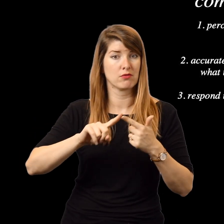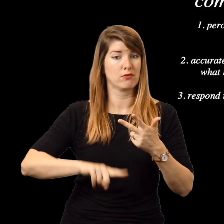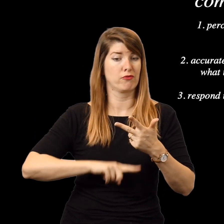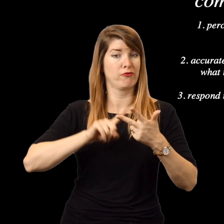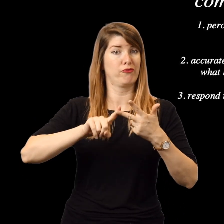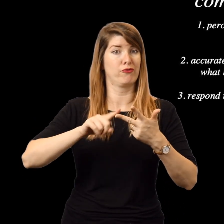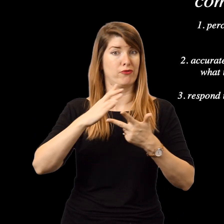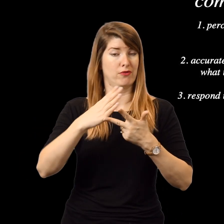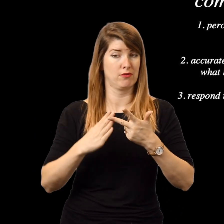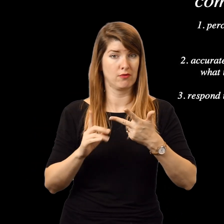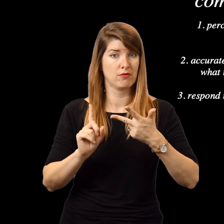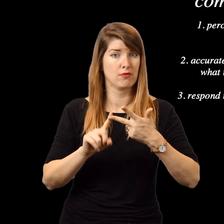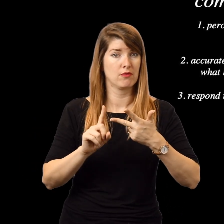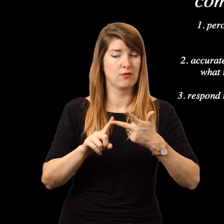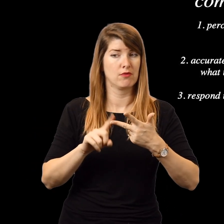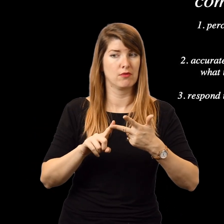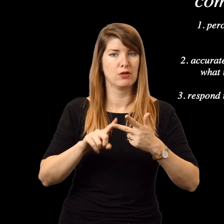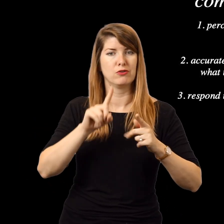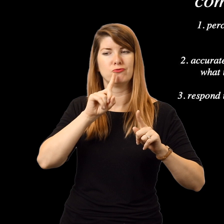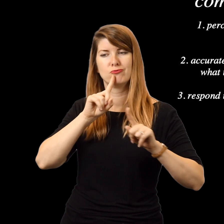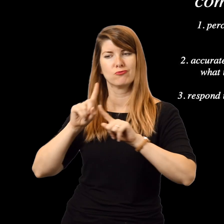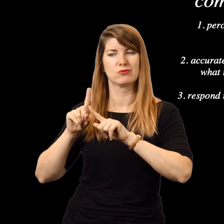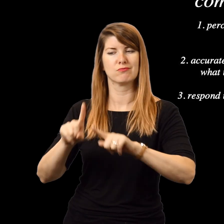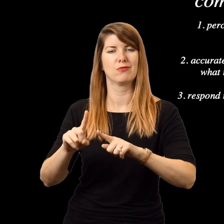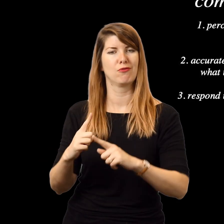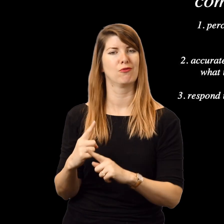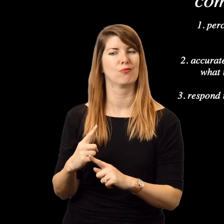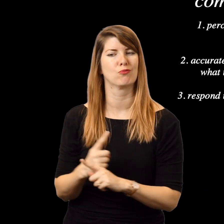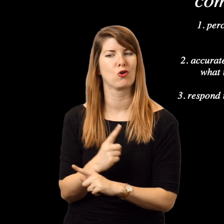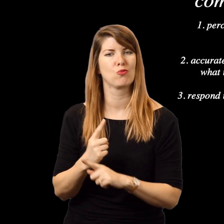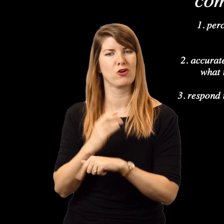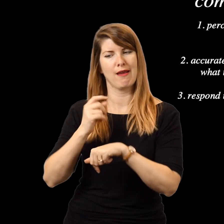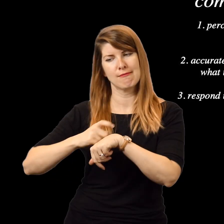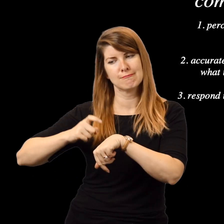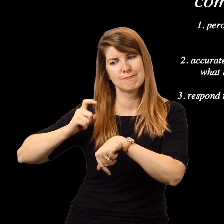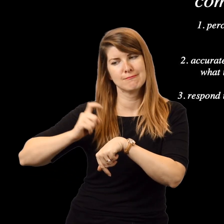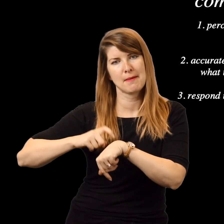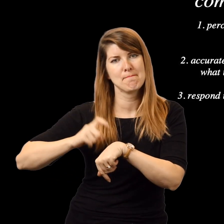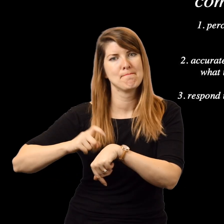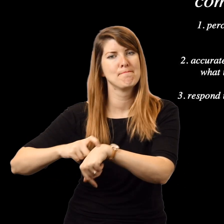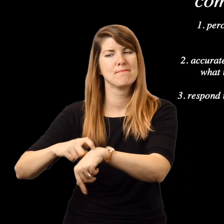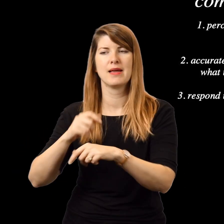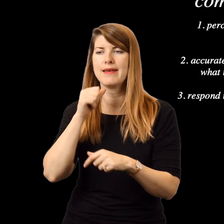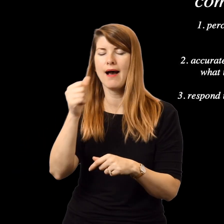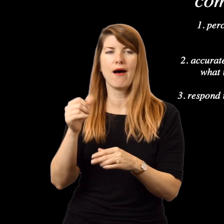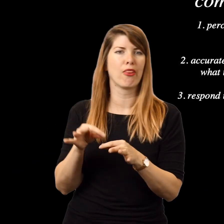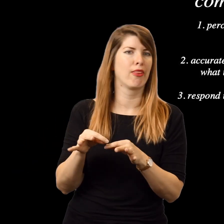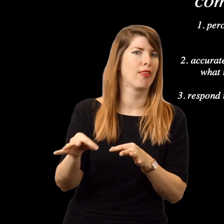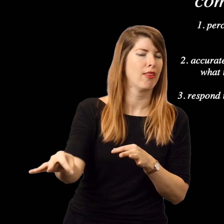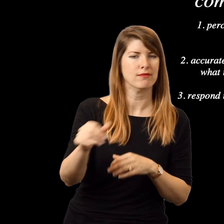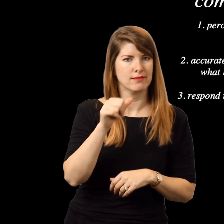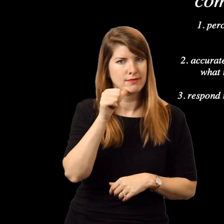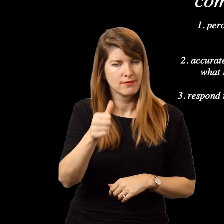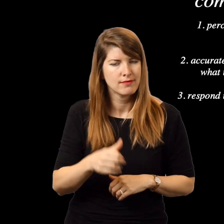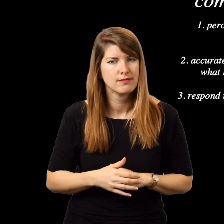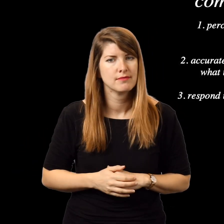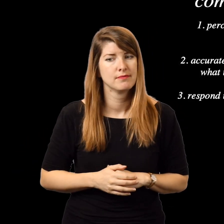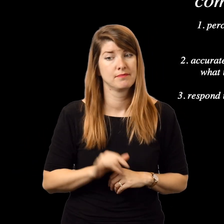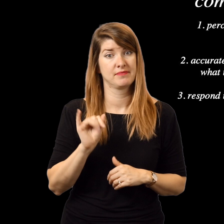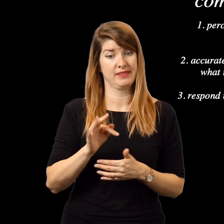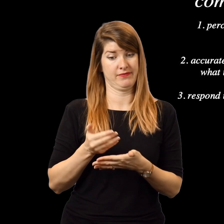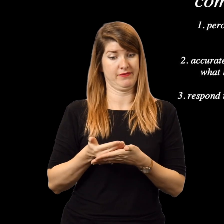communicated. And the third component is to respond in an appropriate and a timely manner. If